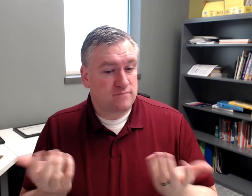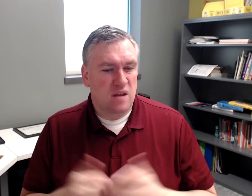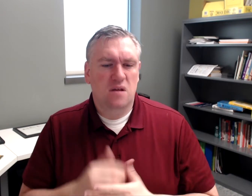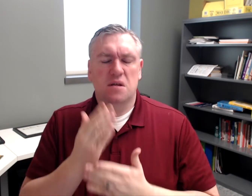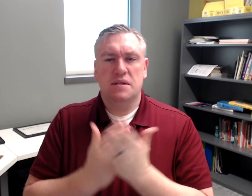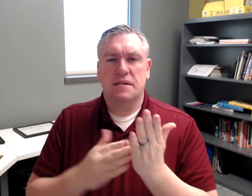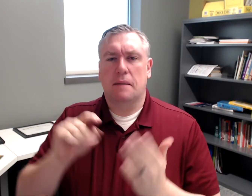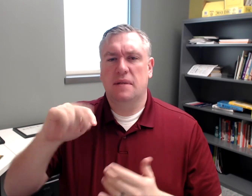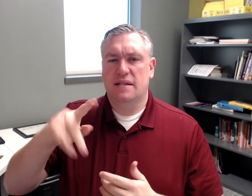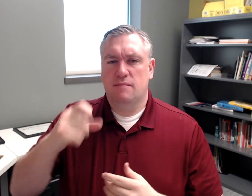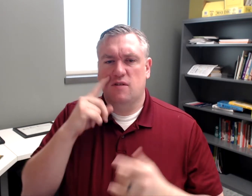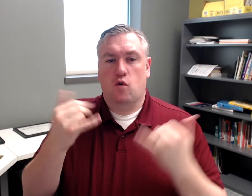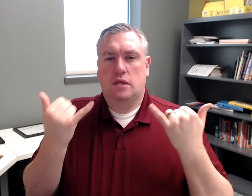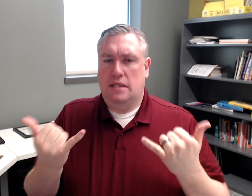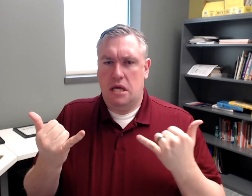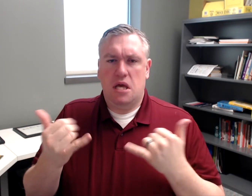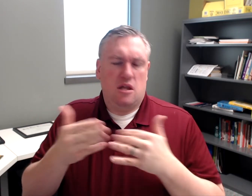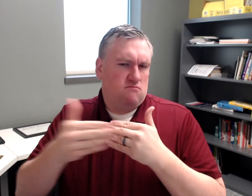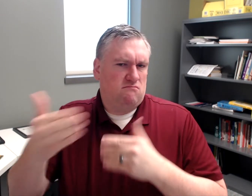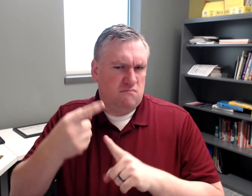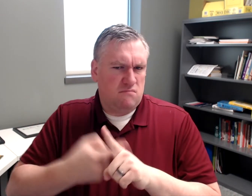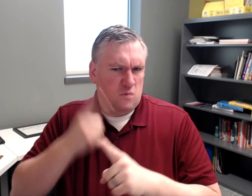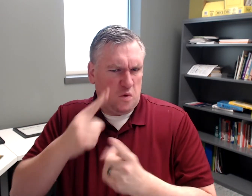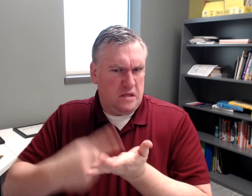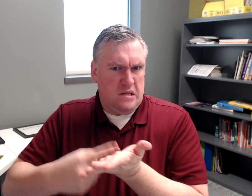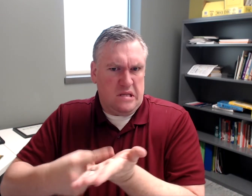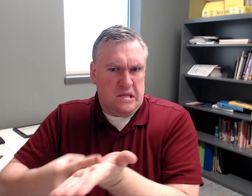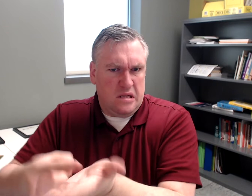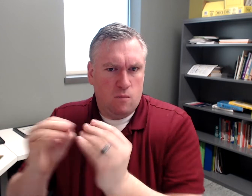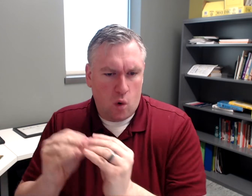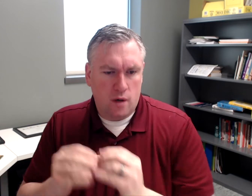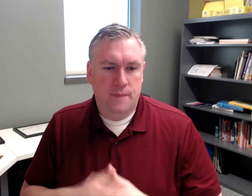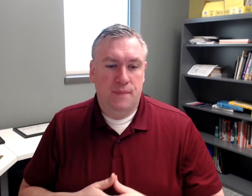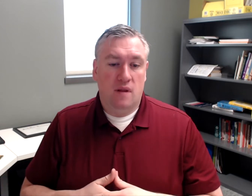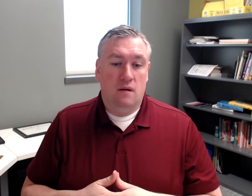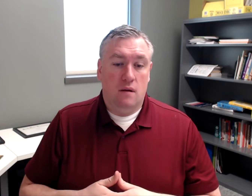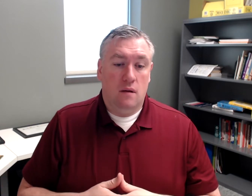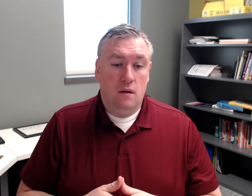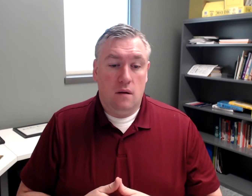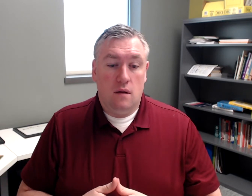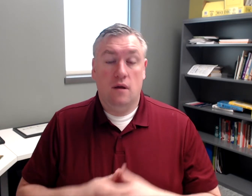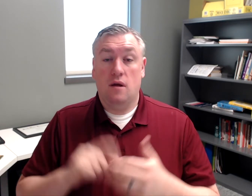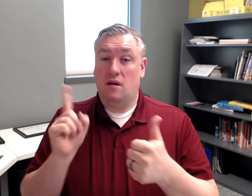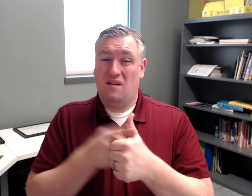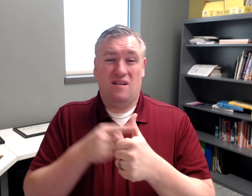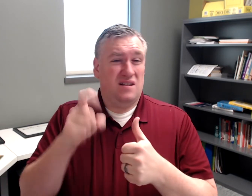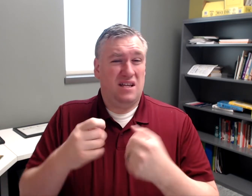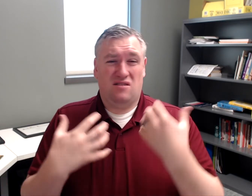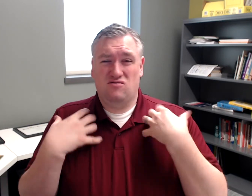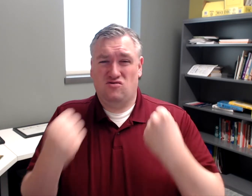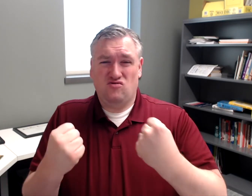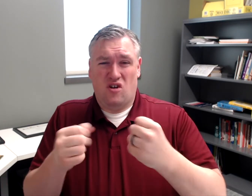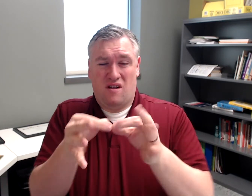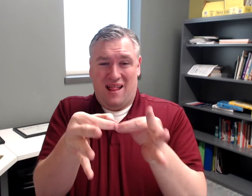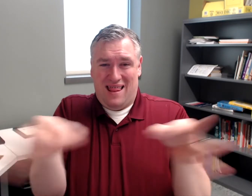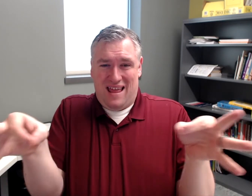reading. So how? So some tips for today, and the rest of the month we'll discuss some more. First, we need a